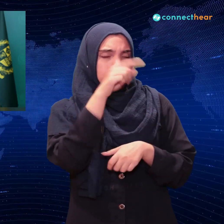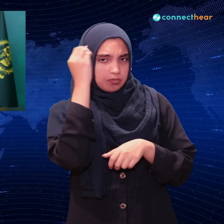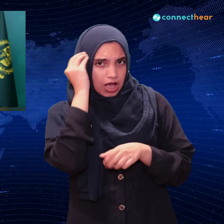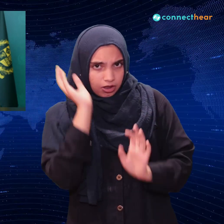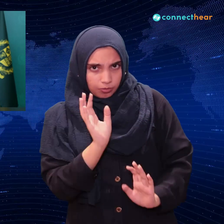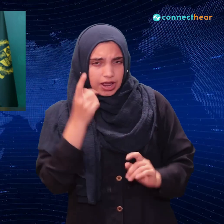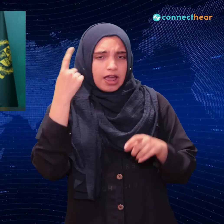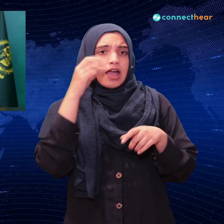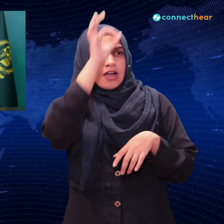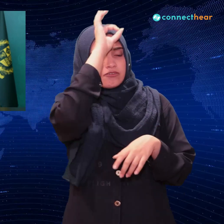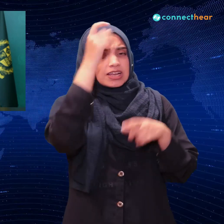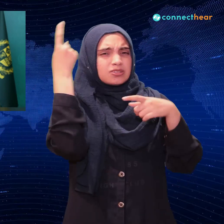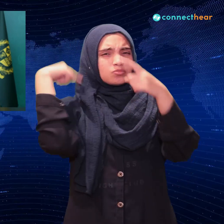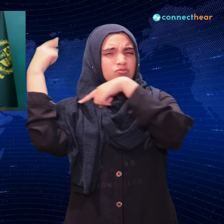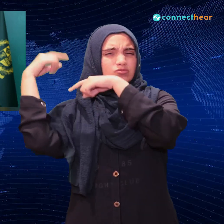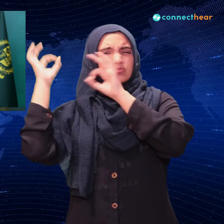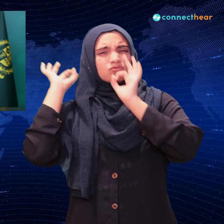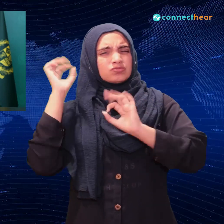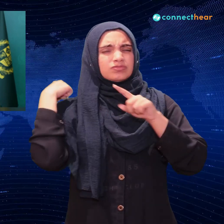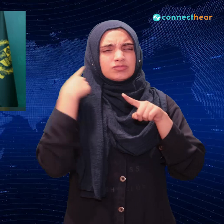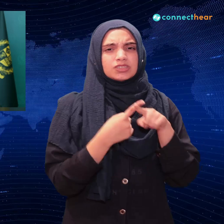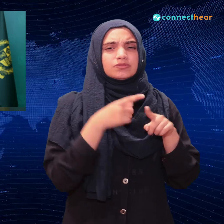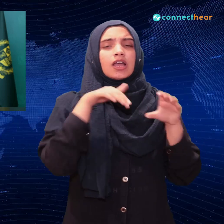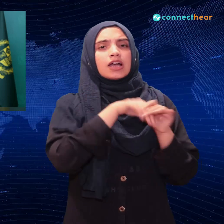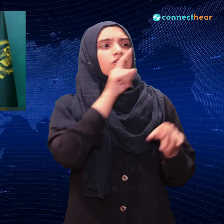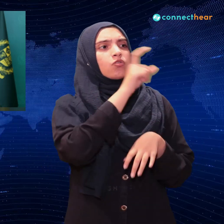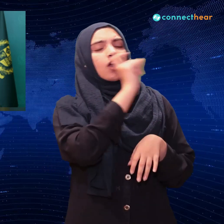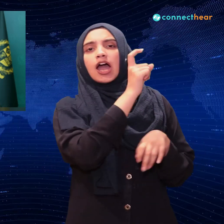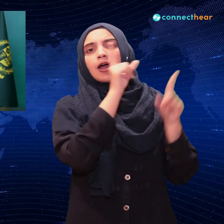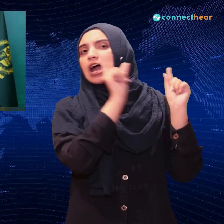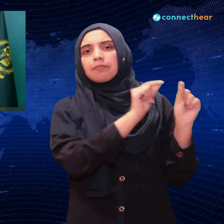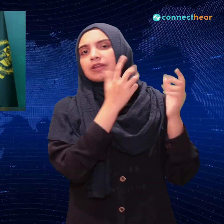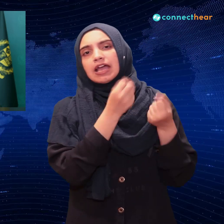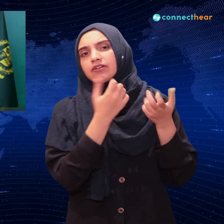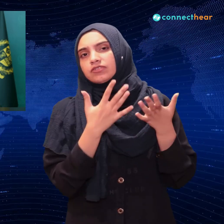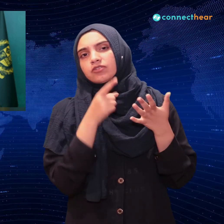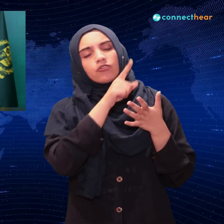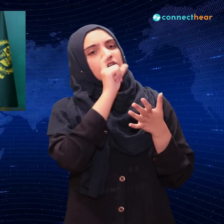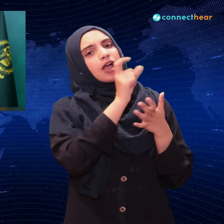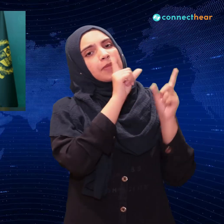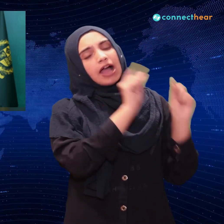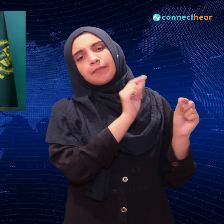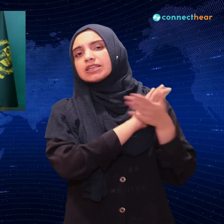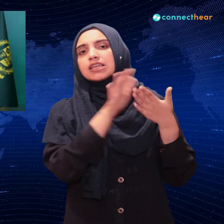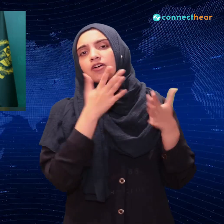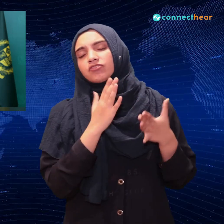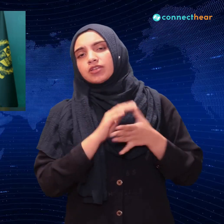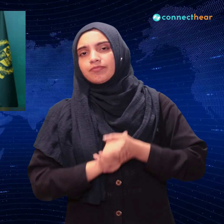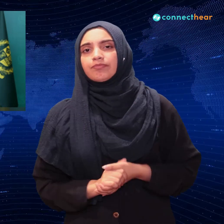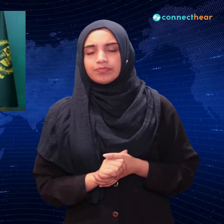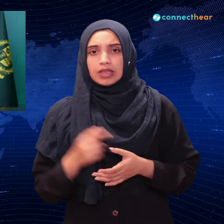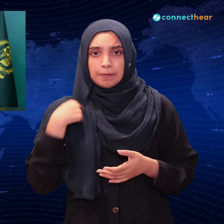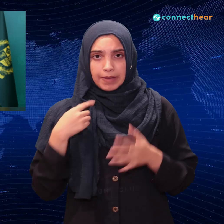history that there would be no military solution in Afghanistan. I went to the US,